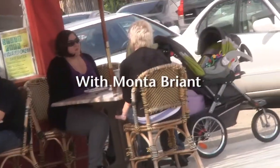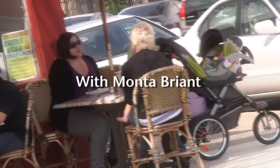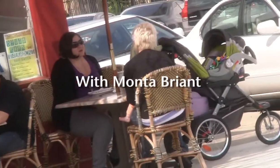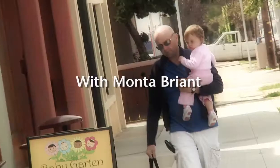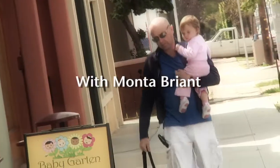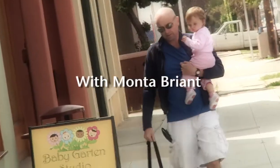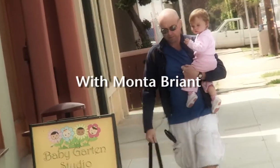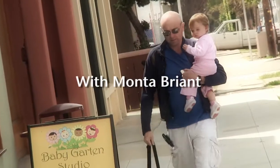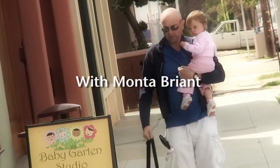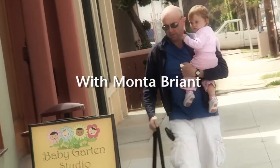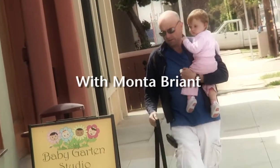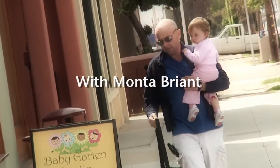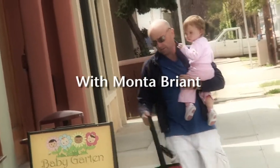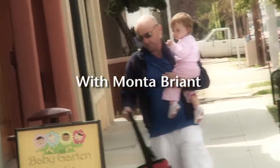Me and my family.